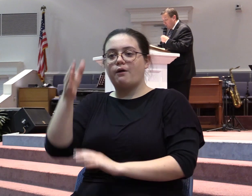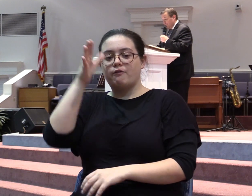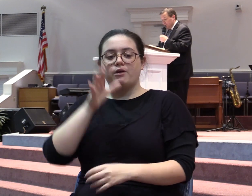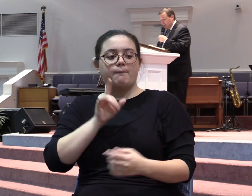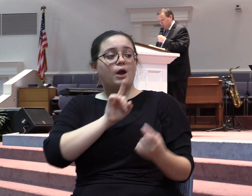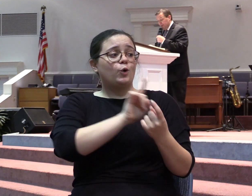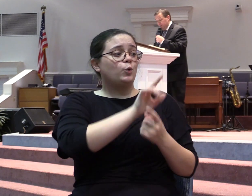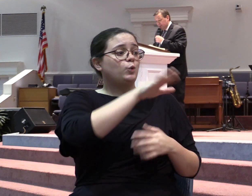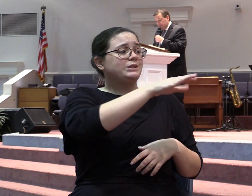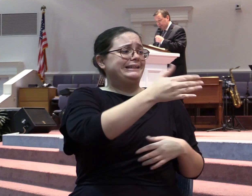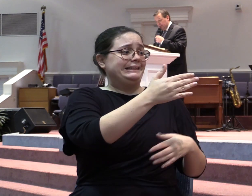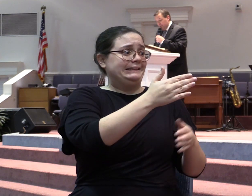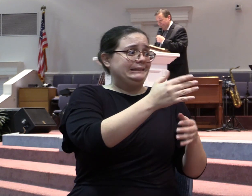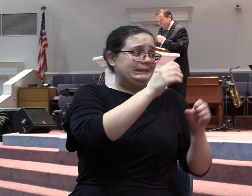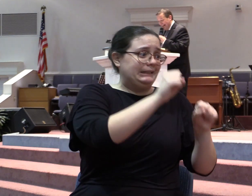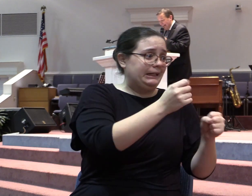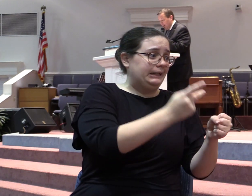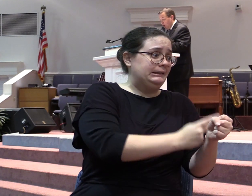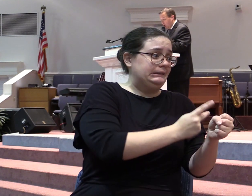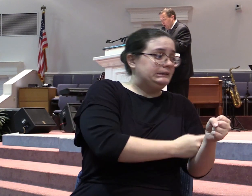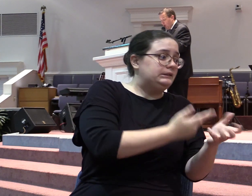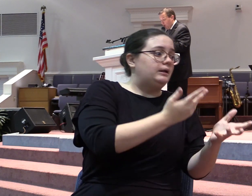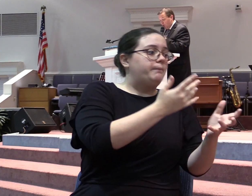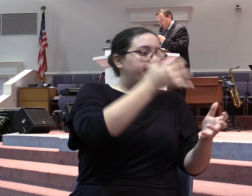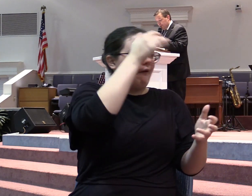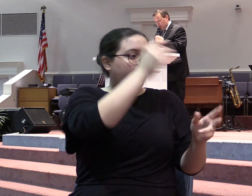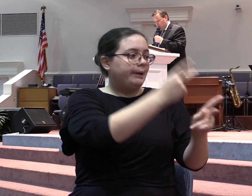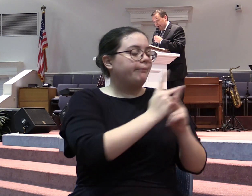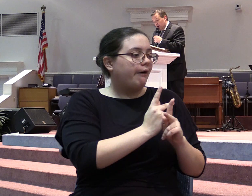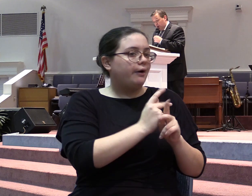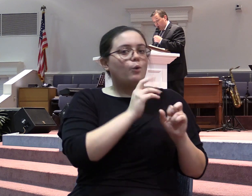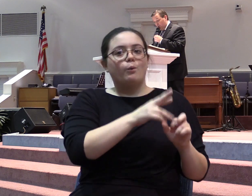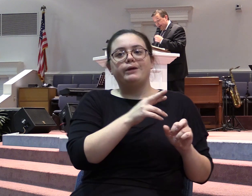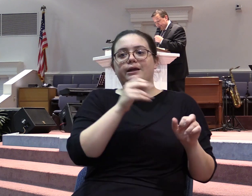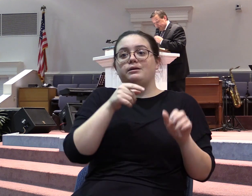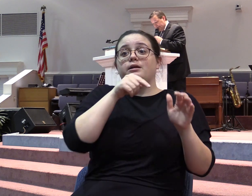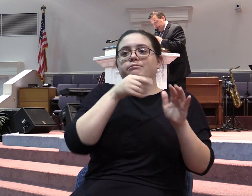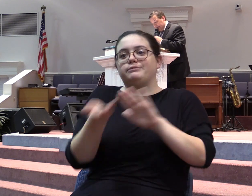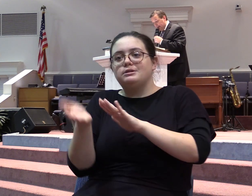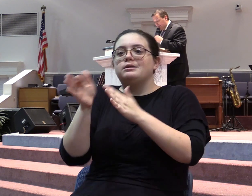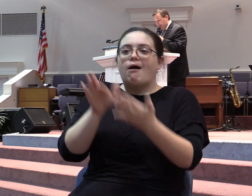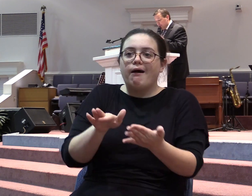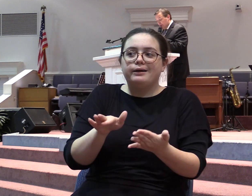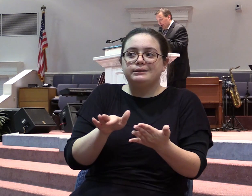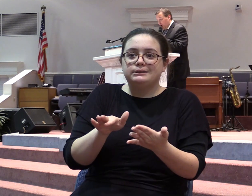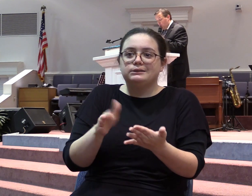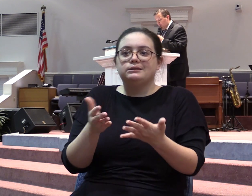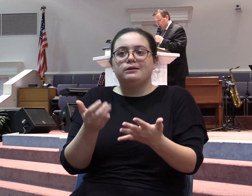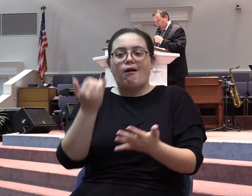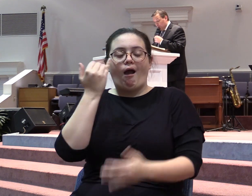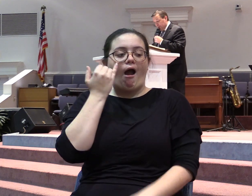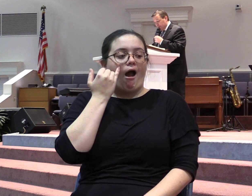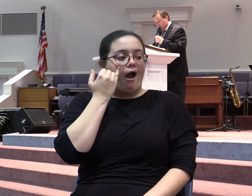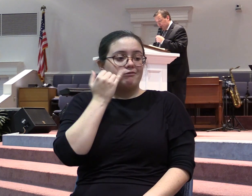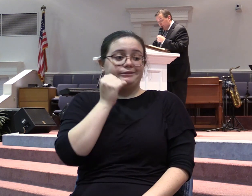an ox or a sheep or any beast to keep and it die or be hurt or driven away, no man seeing it, then shall an oath